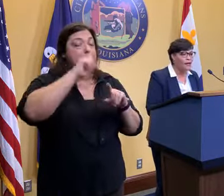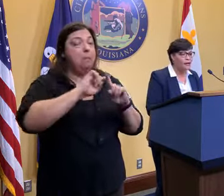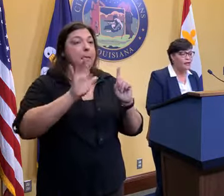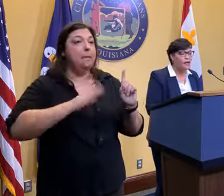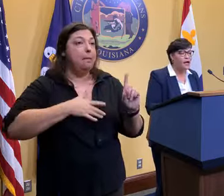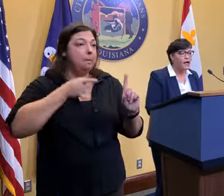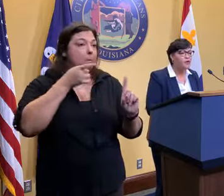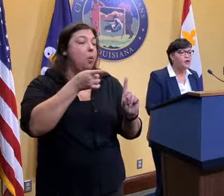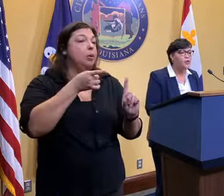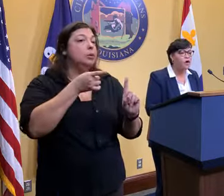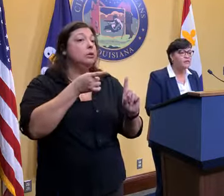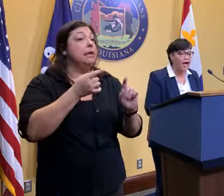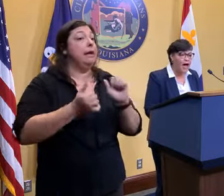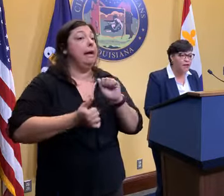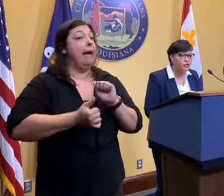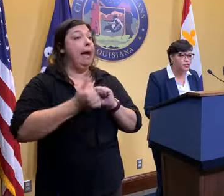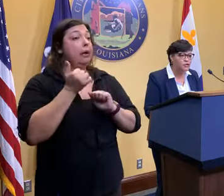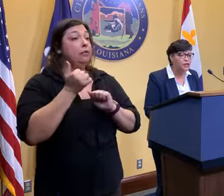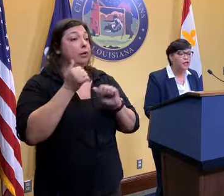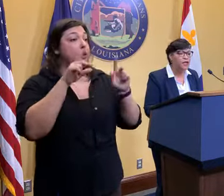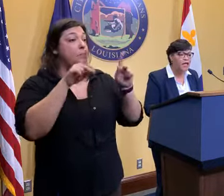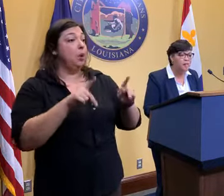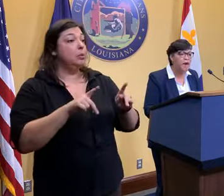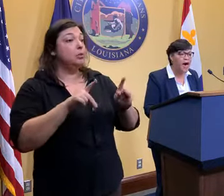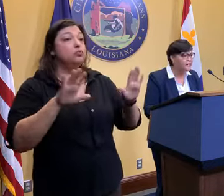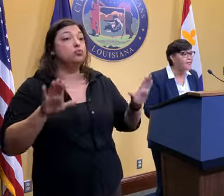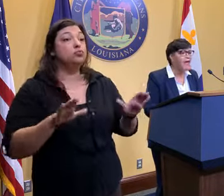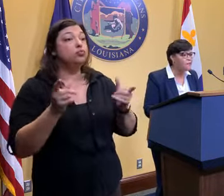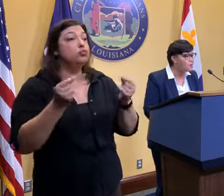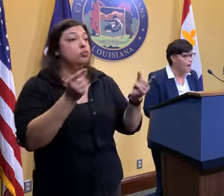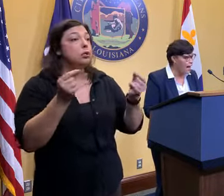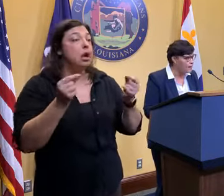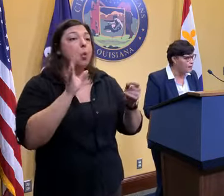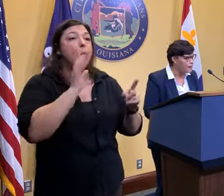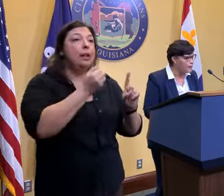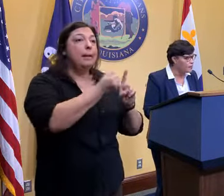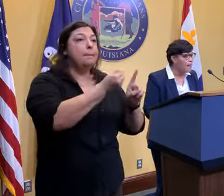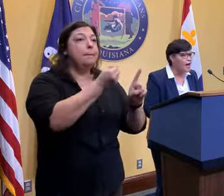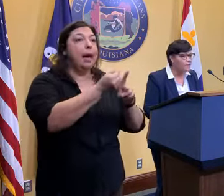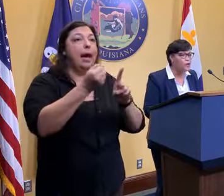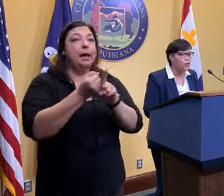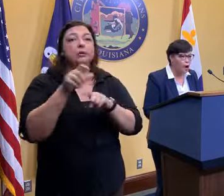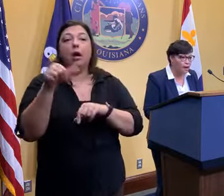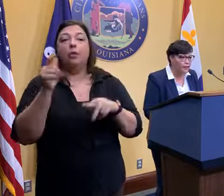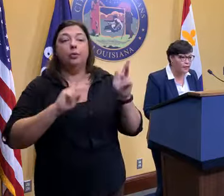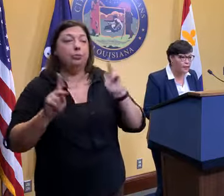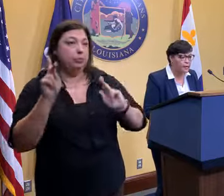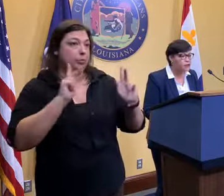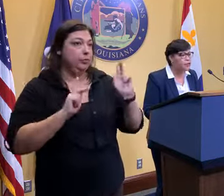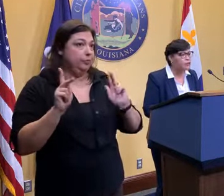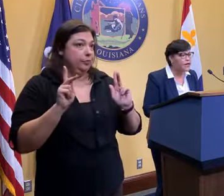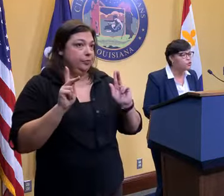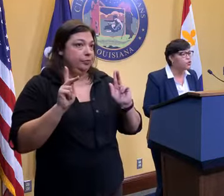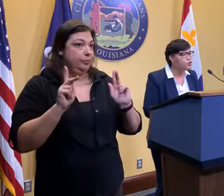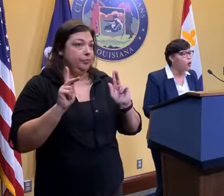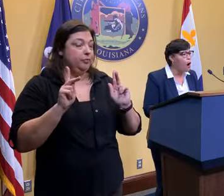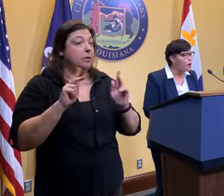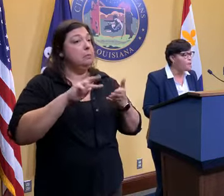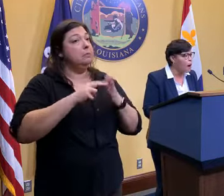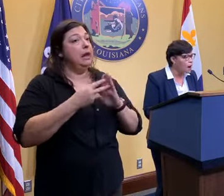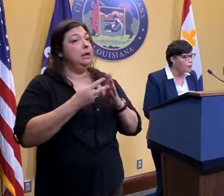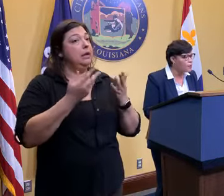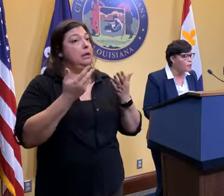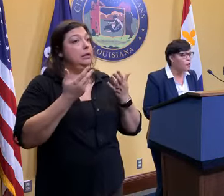point is, everyone's actions, it impacts everybody. everyone. So let's do